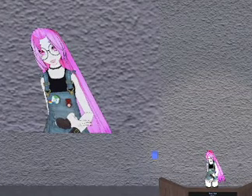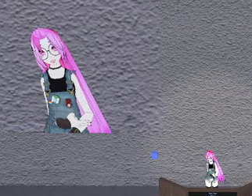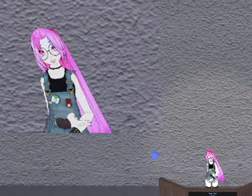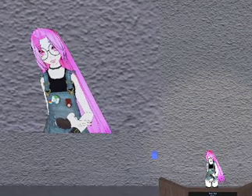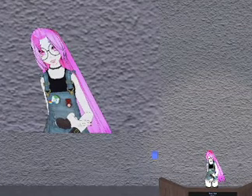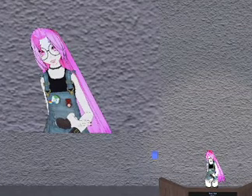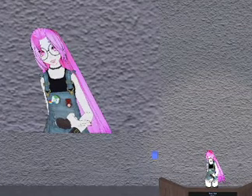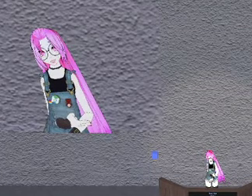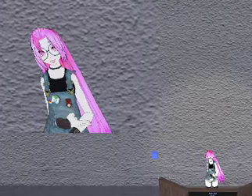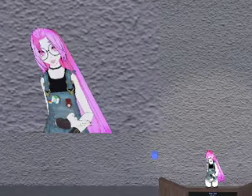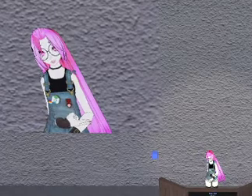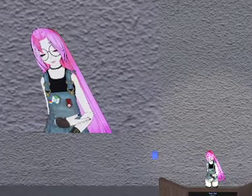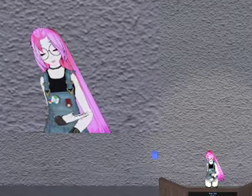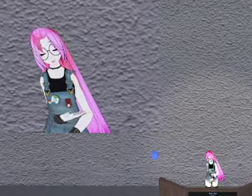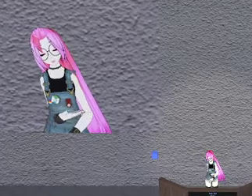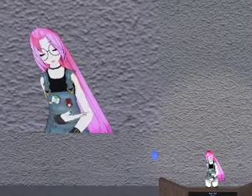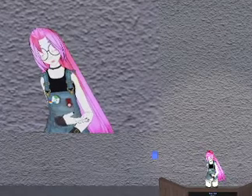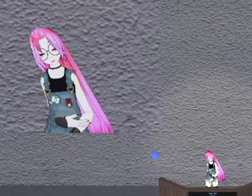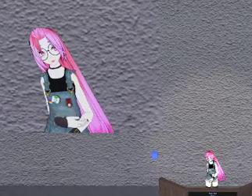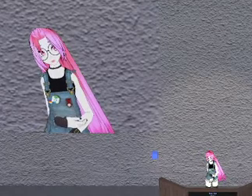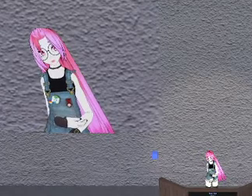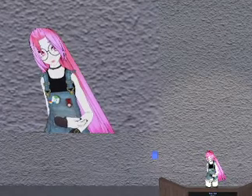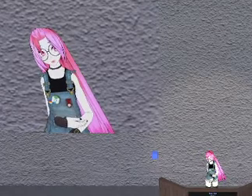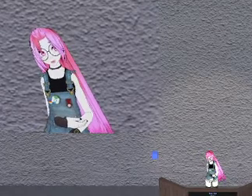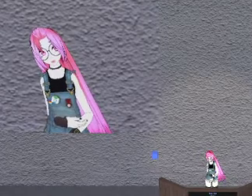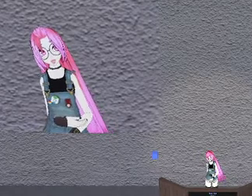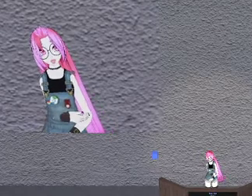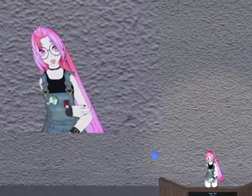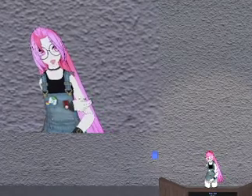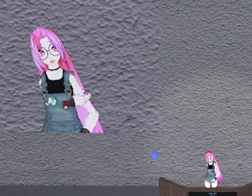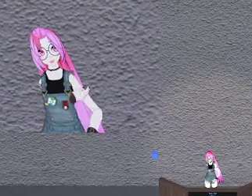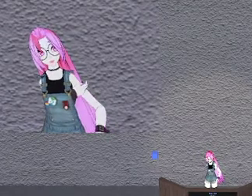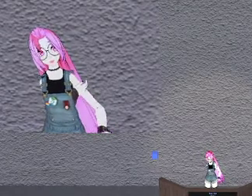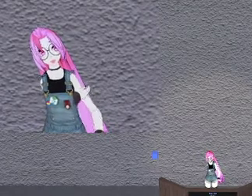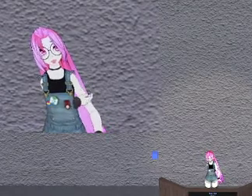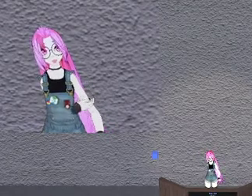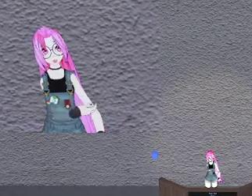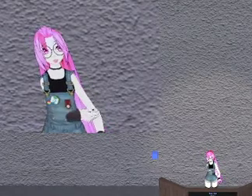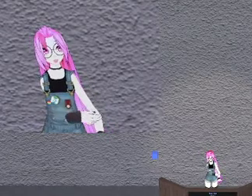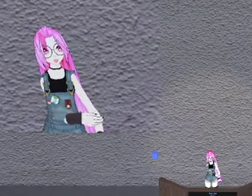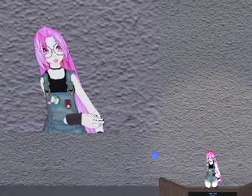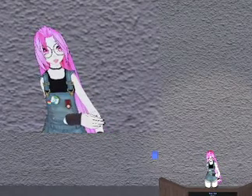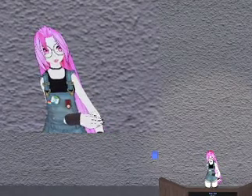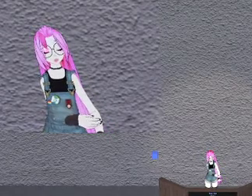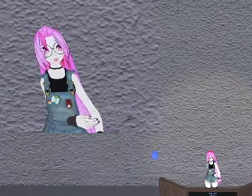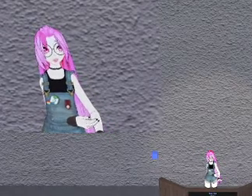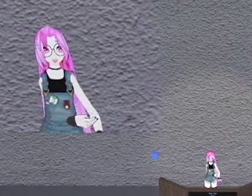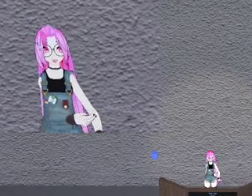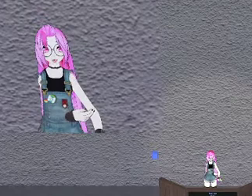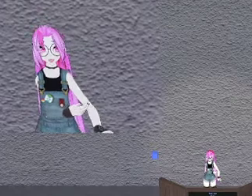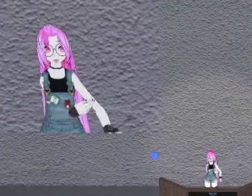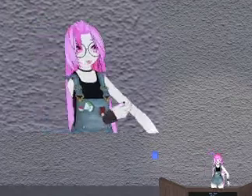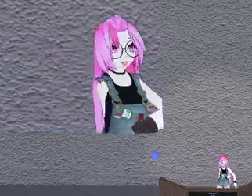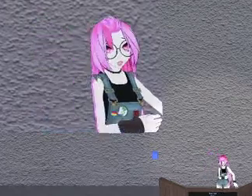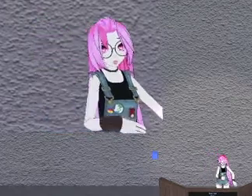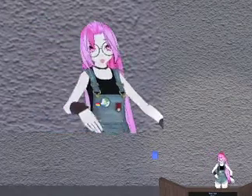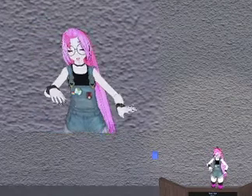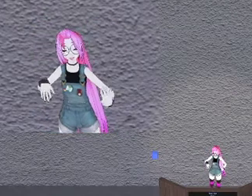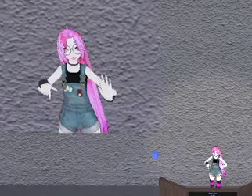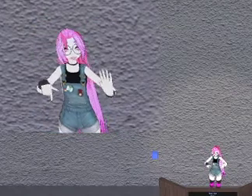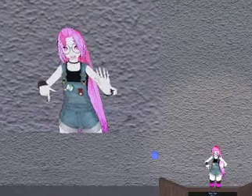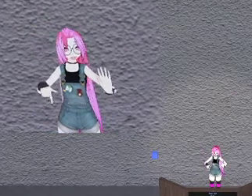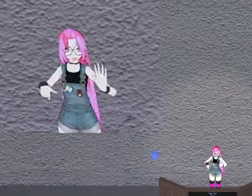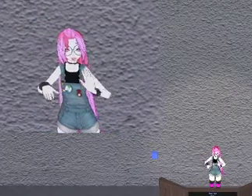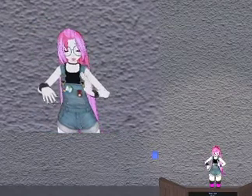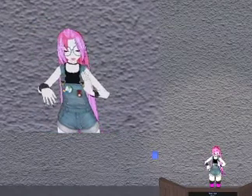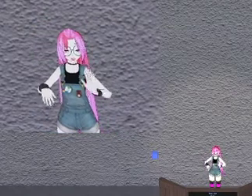You're nodding for later. Does that also help distinguish the two? I would say yes, because it could be like, oh,